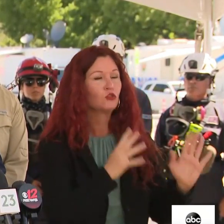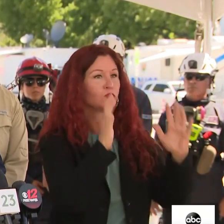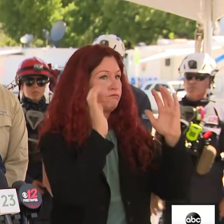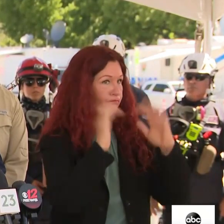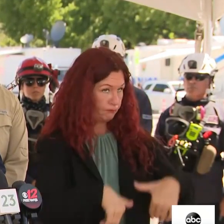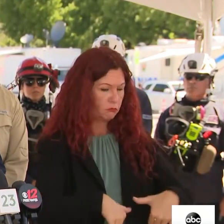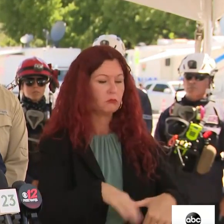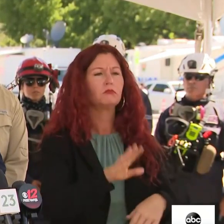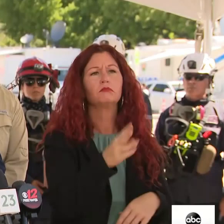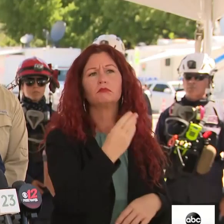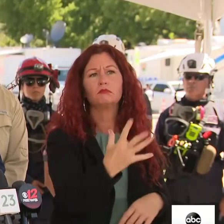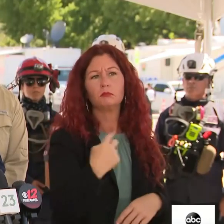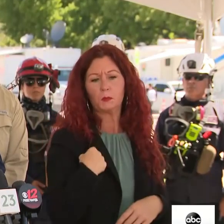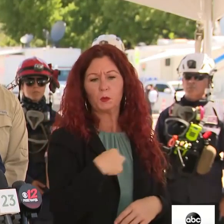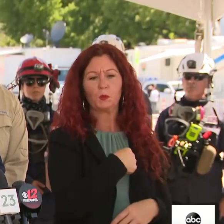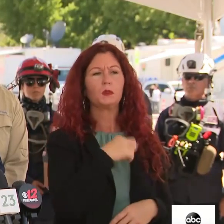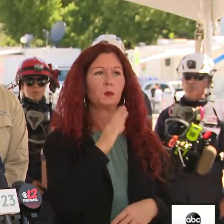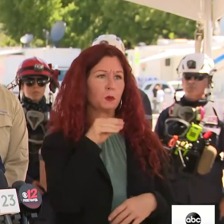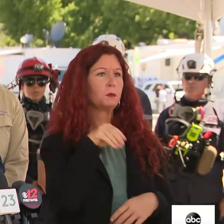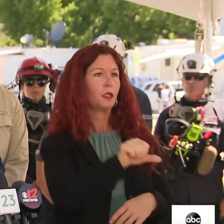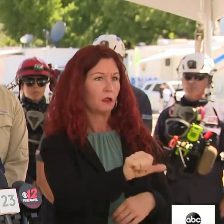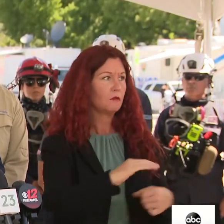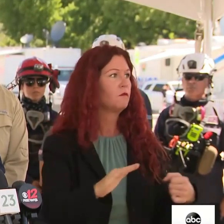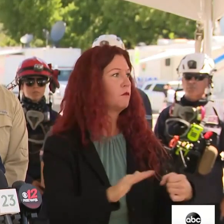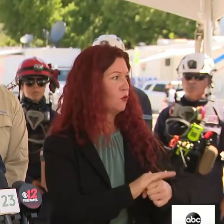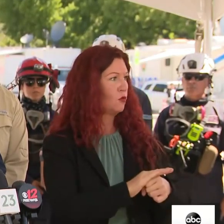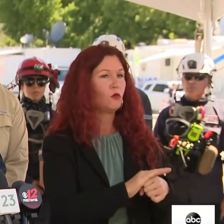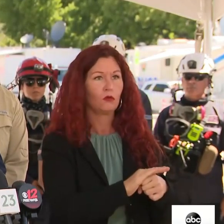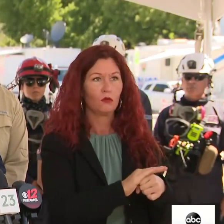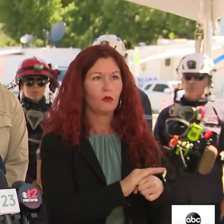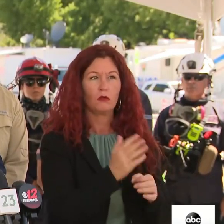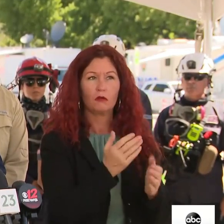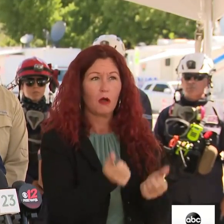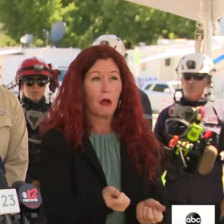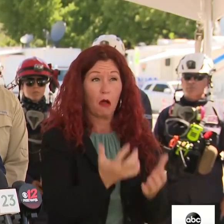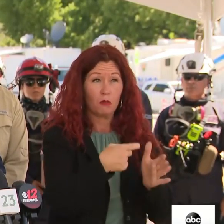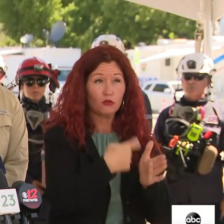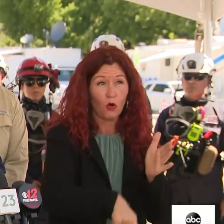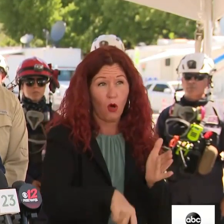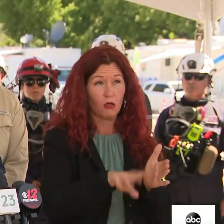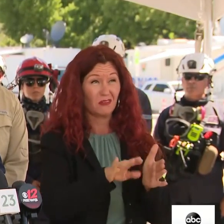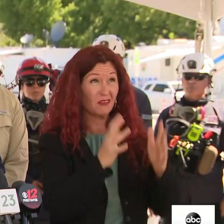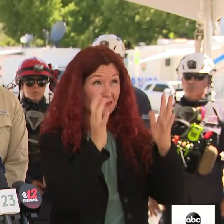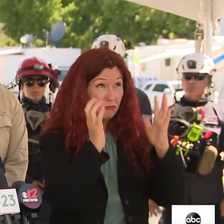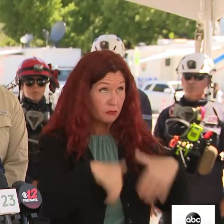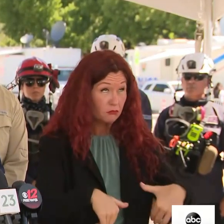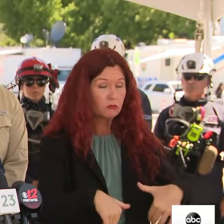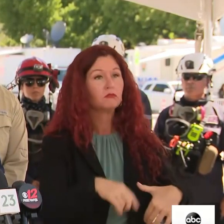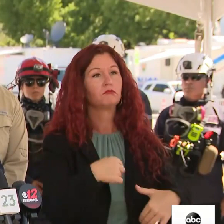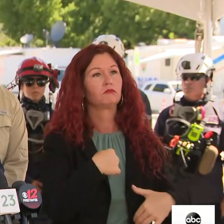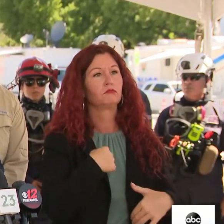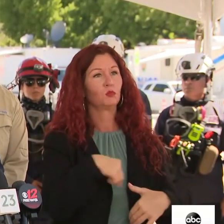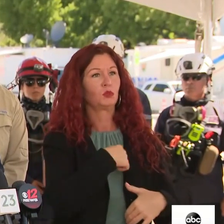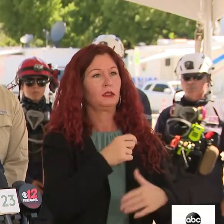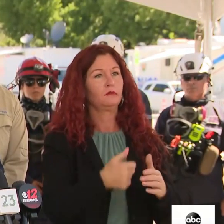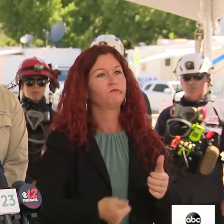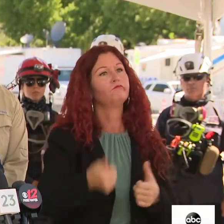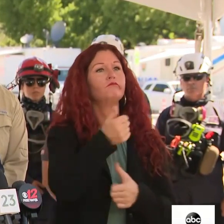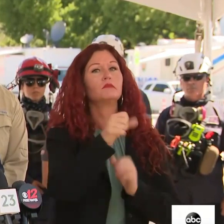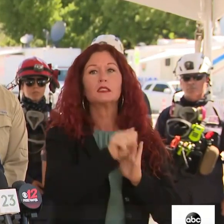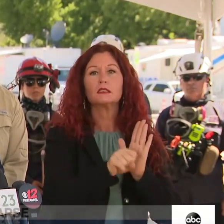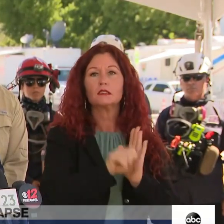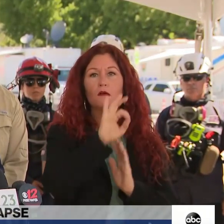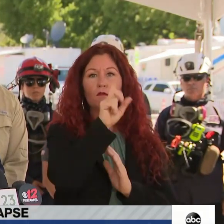costs associated with the demolition of the remaining structure. Yesterday, we spoke with both County Mayor Cava and City